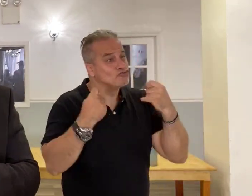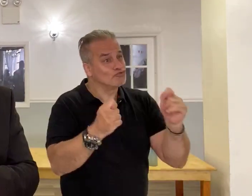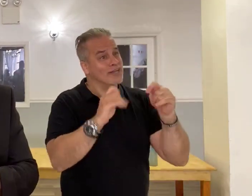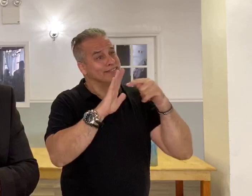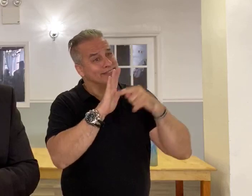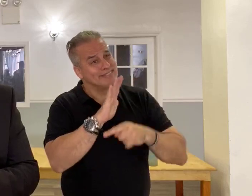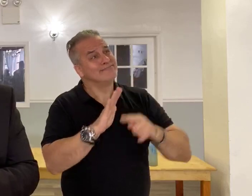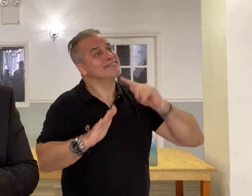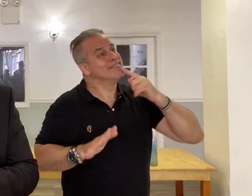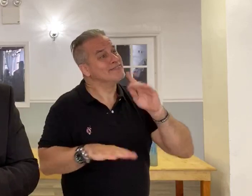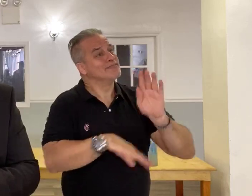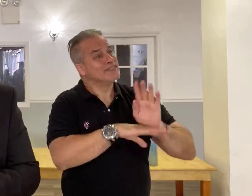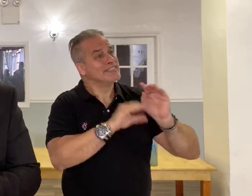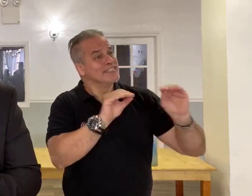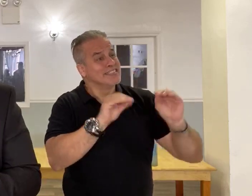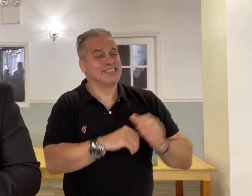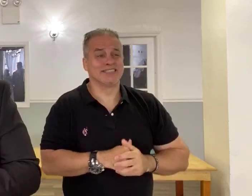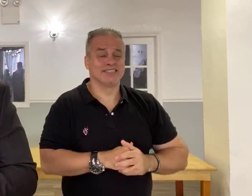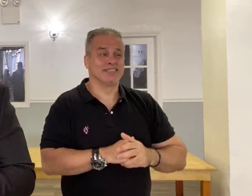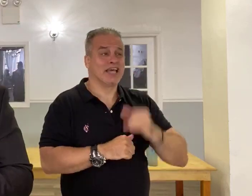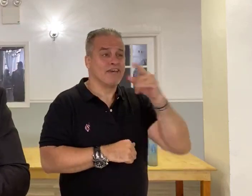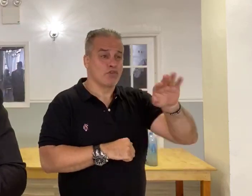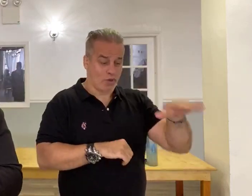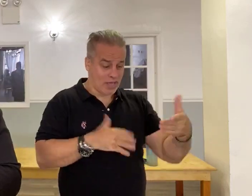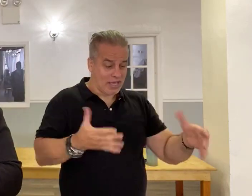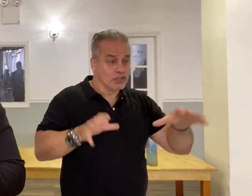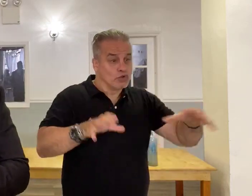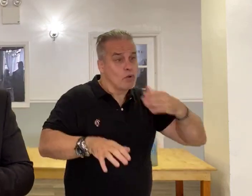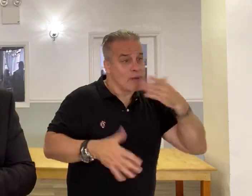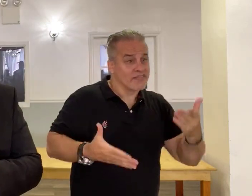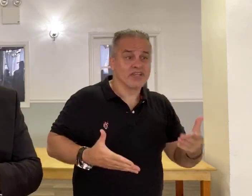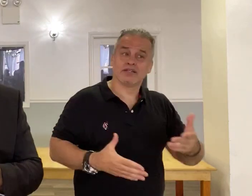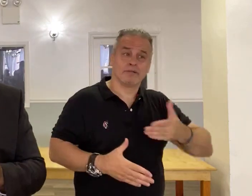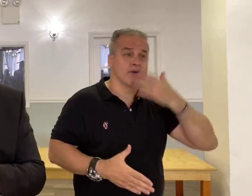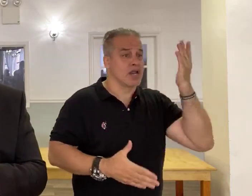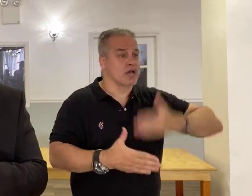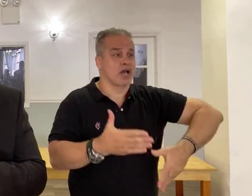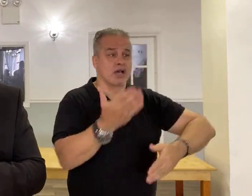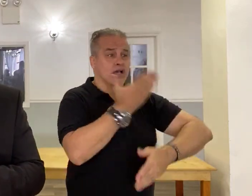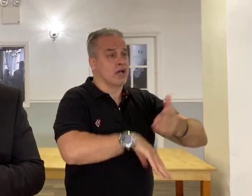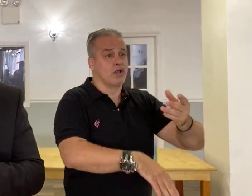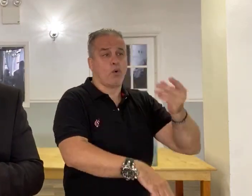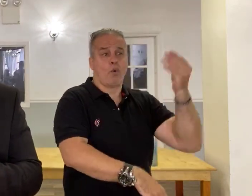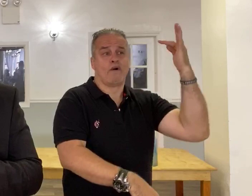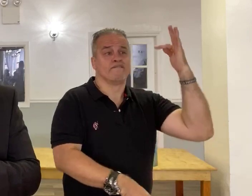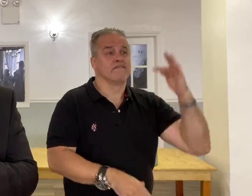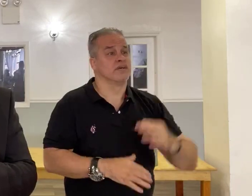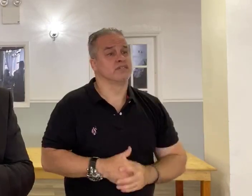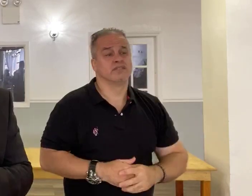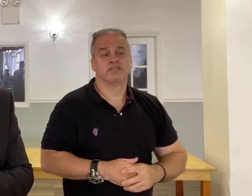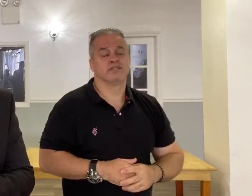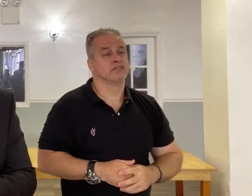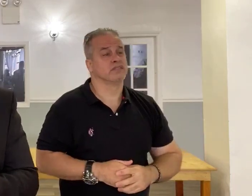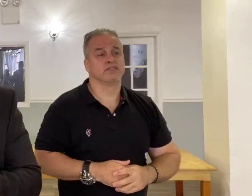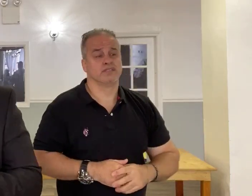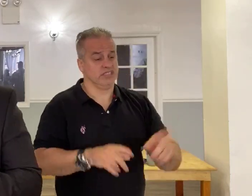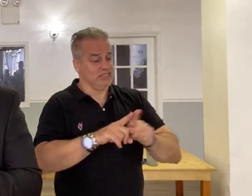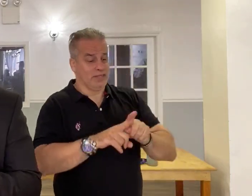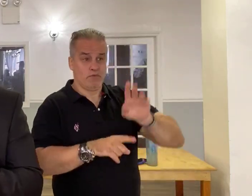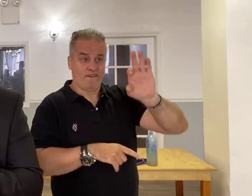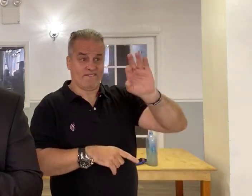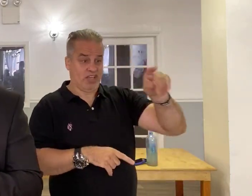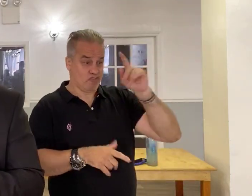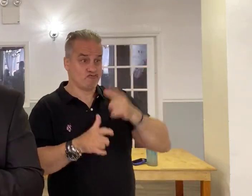and cast it from thee. And now we look at Matthew 18. It talks about offending God's little ones,